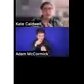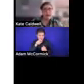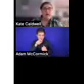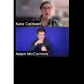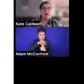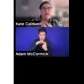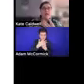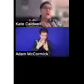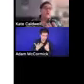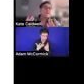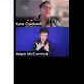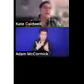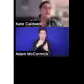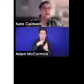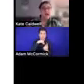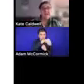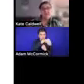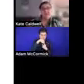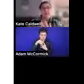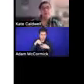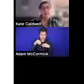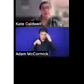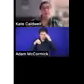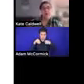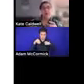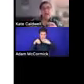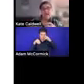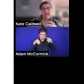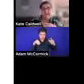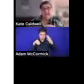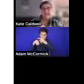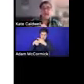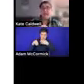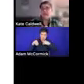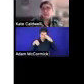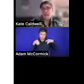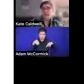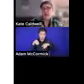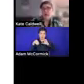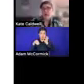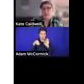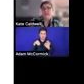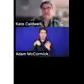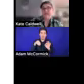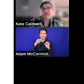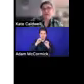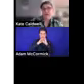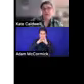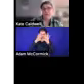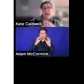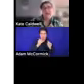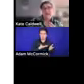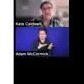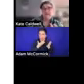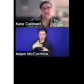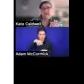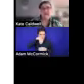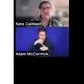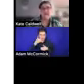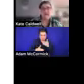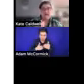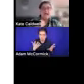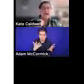are aware of and understand the context within which we are collecting that data, as well as our own position relative